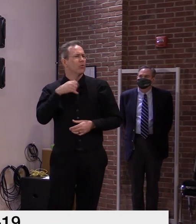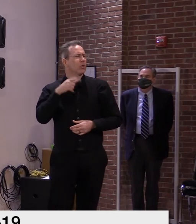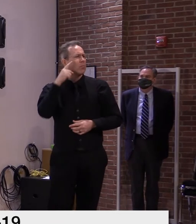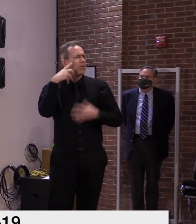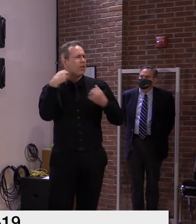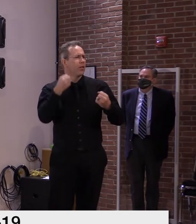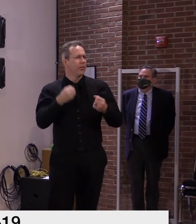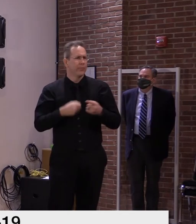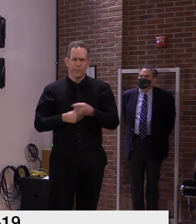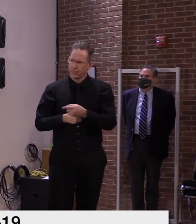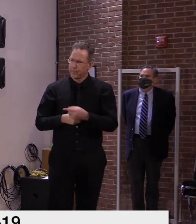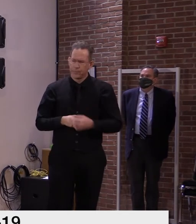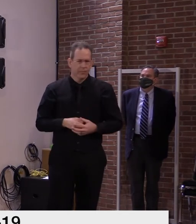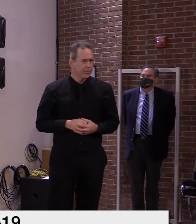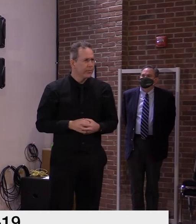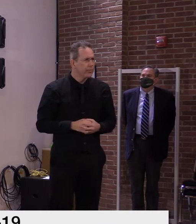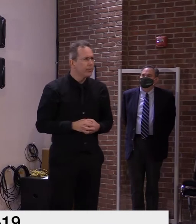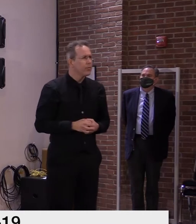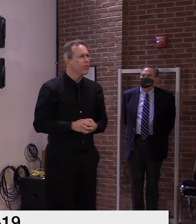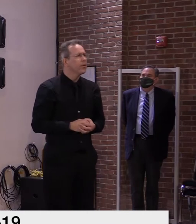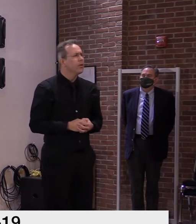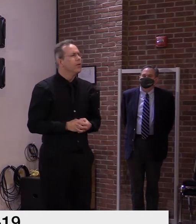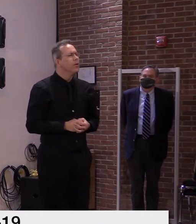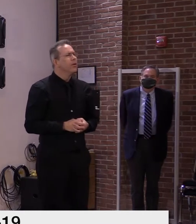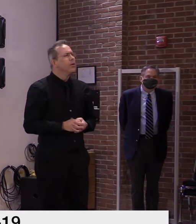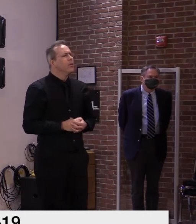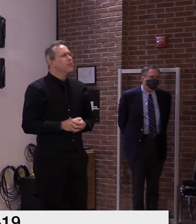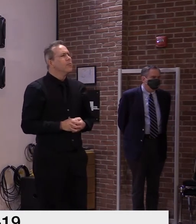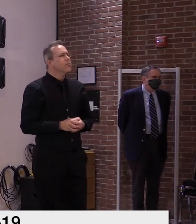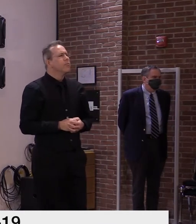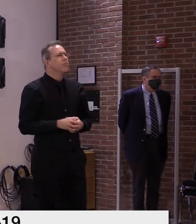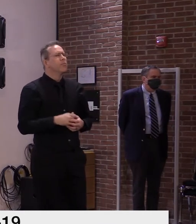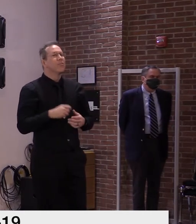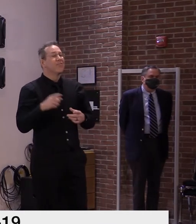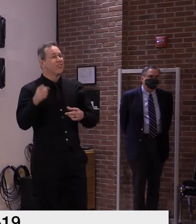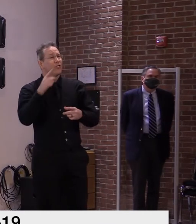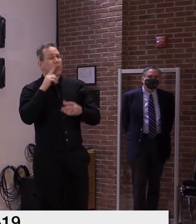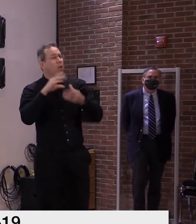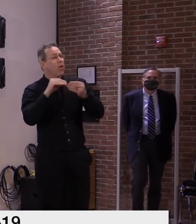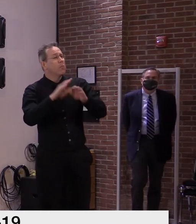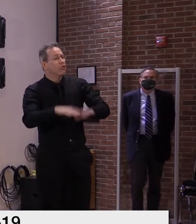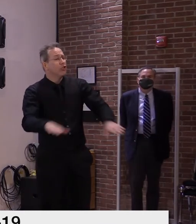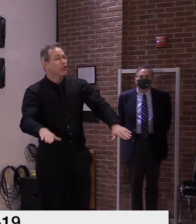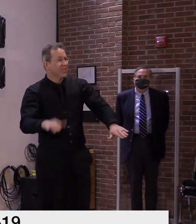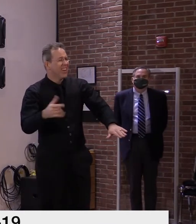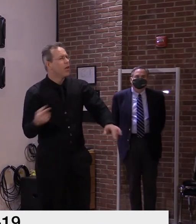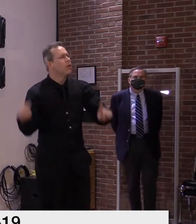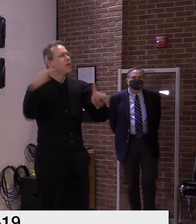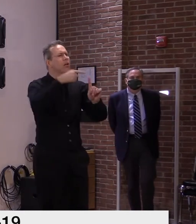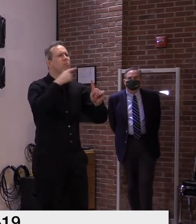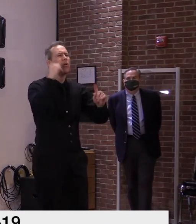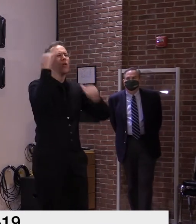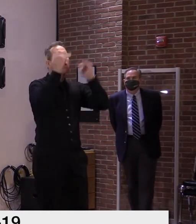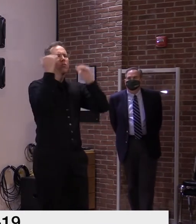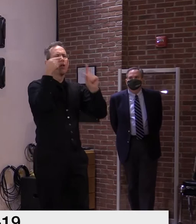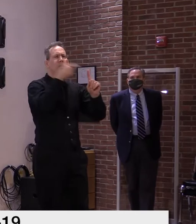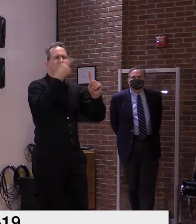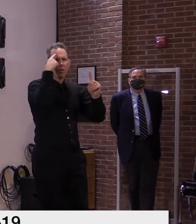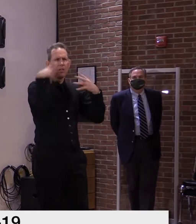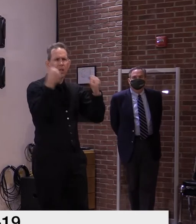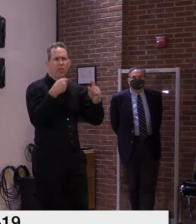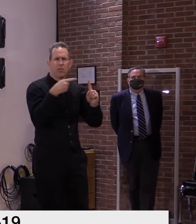Services who told me their call volume has doubled and there's a 100-person wait list for individual therapy that translates to about an 8 to 10 week